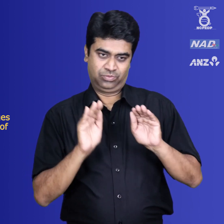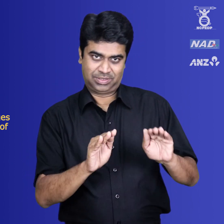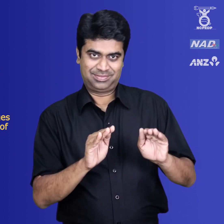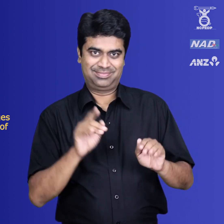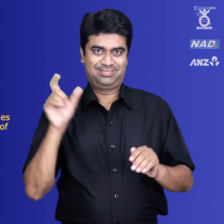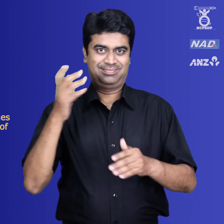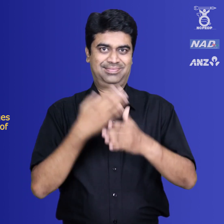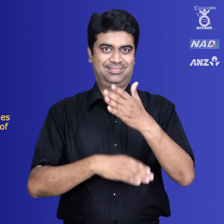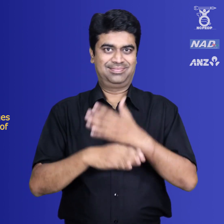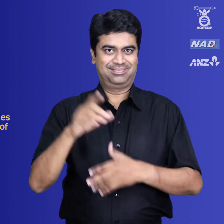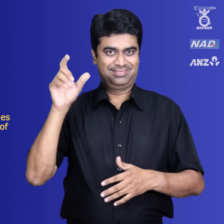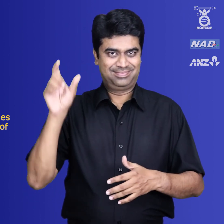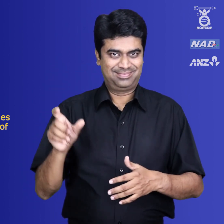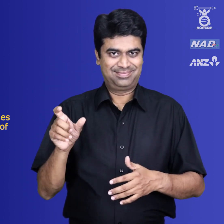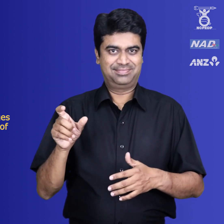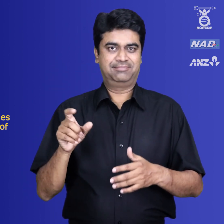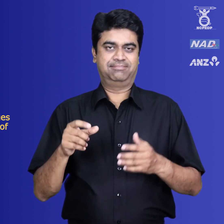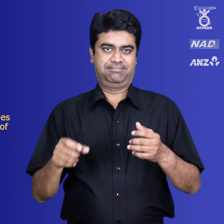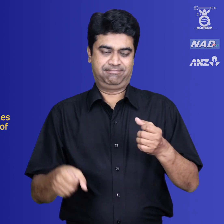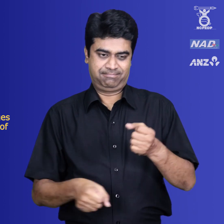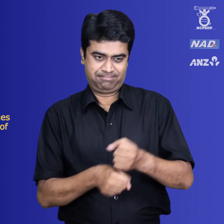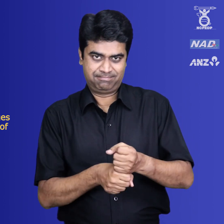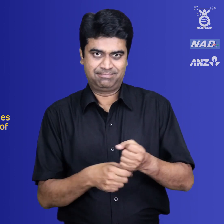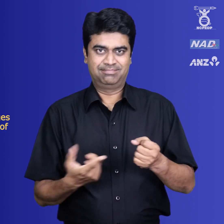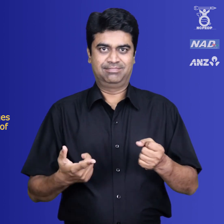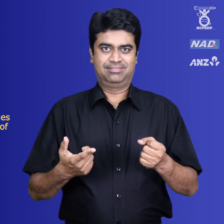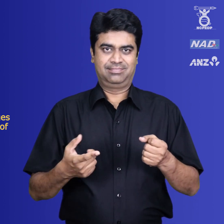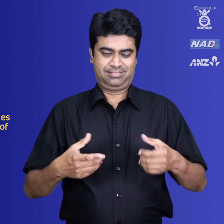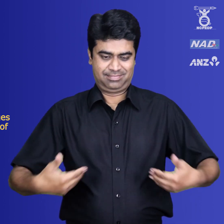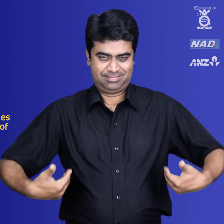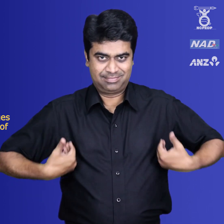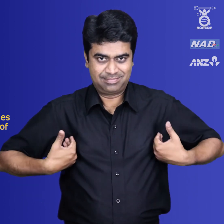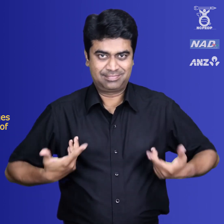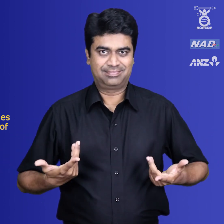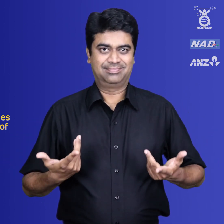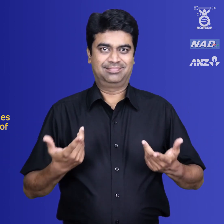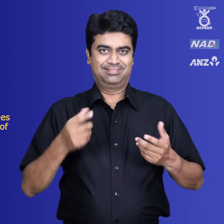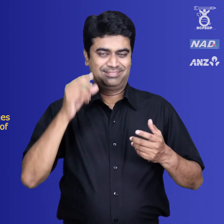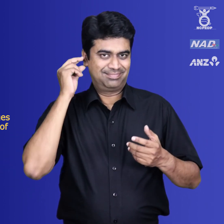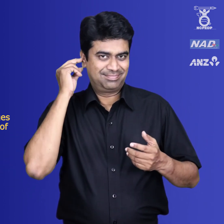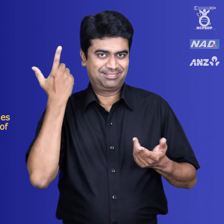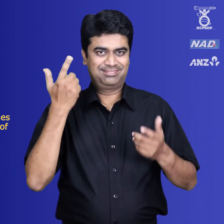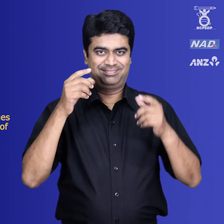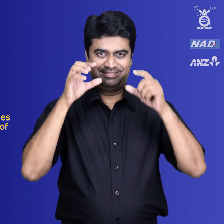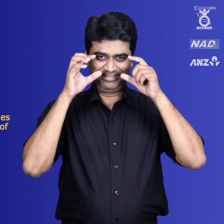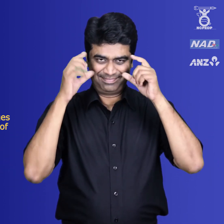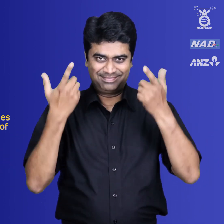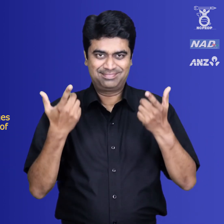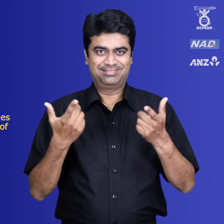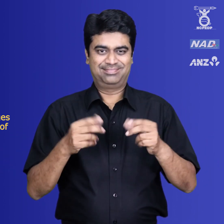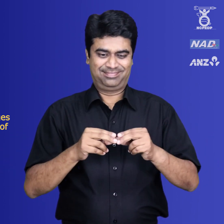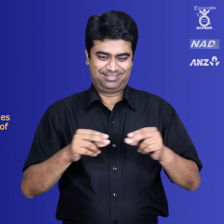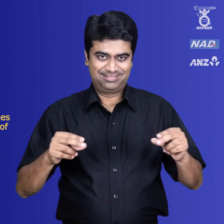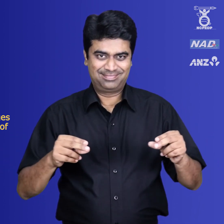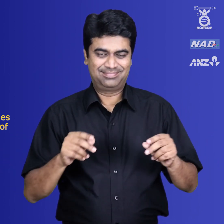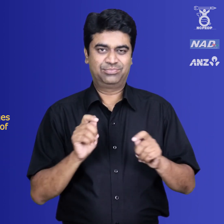Voluntarily injures, damages, or interferes with the use of any limb or sense or